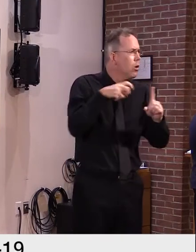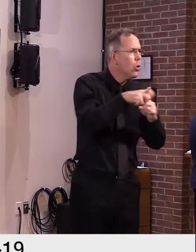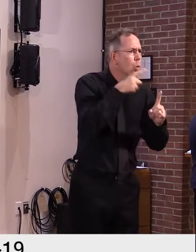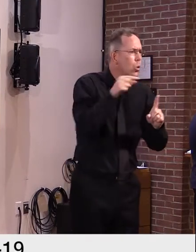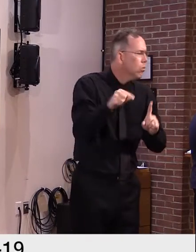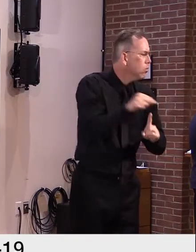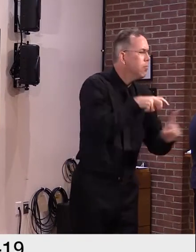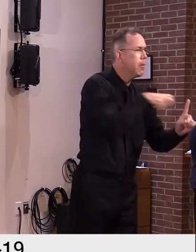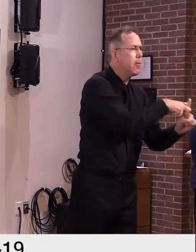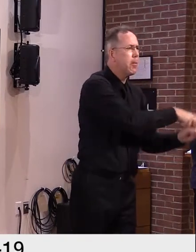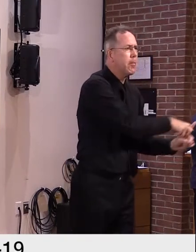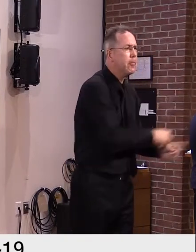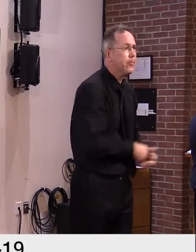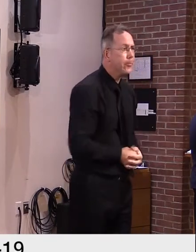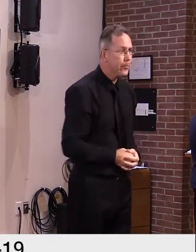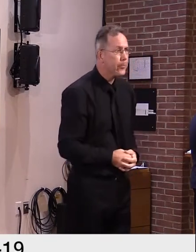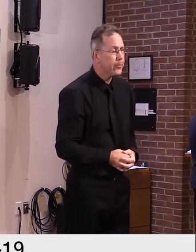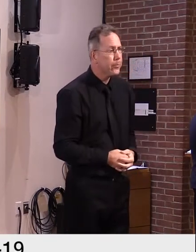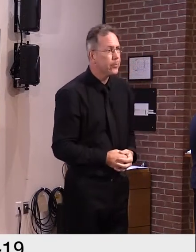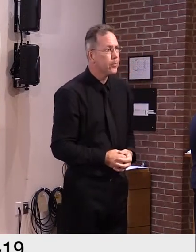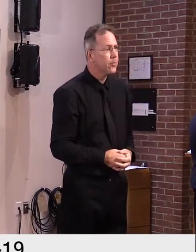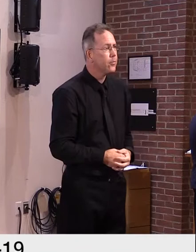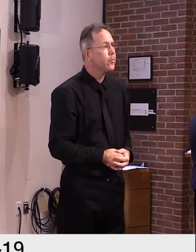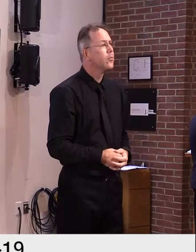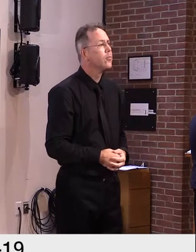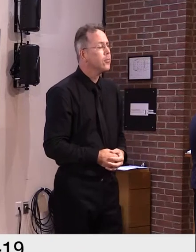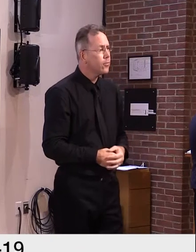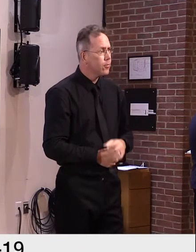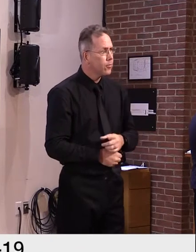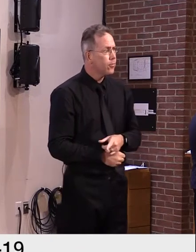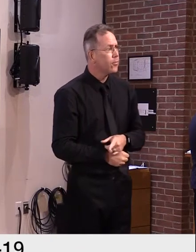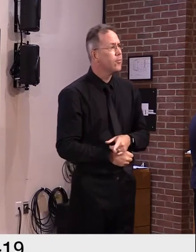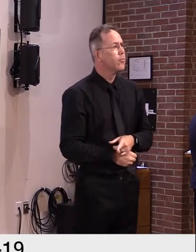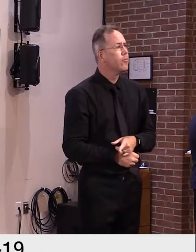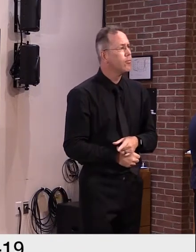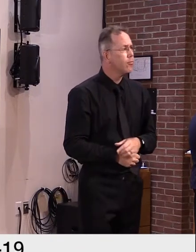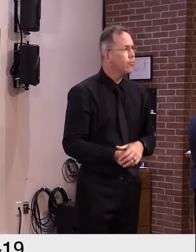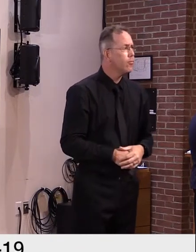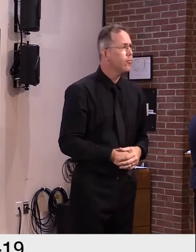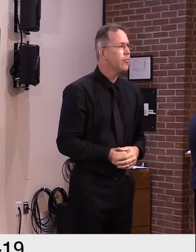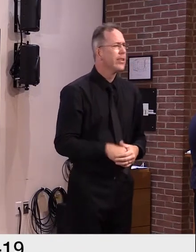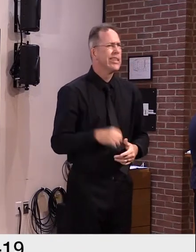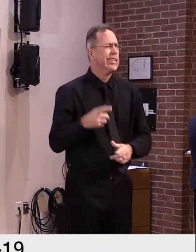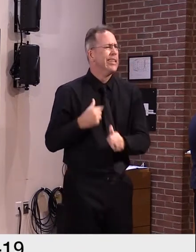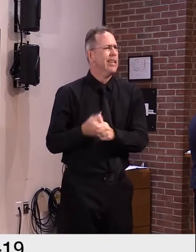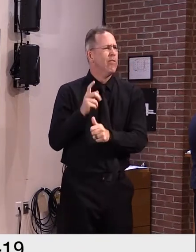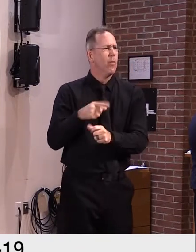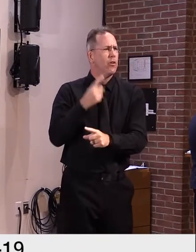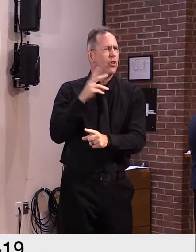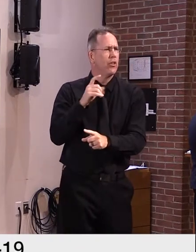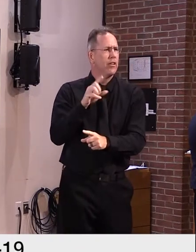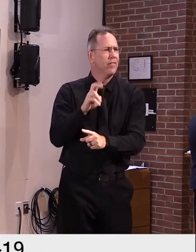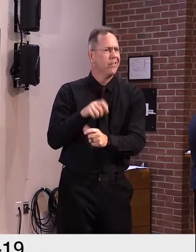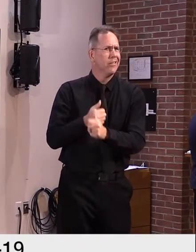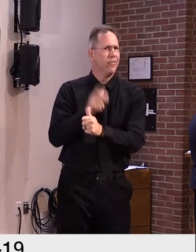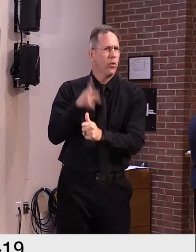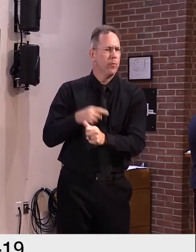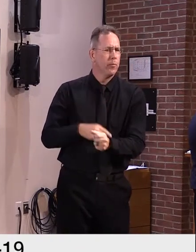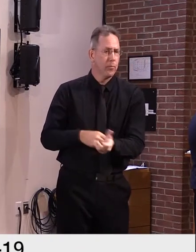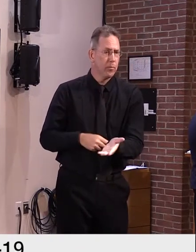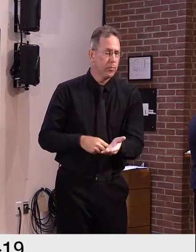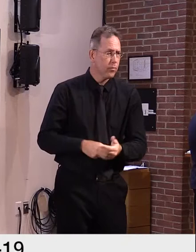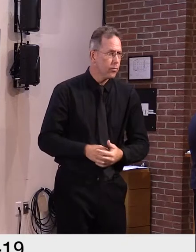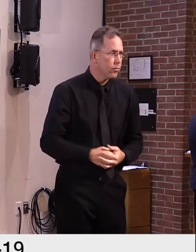Sure, and a couple more, if I may. Much has been made about the president supposedly